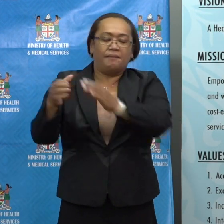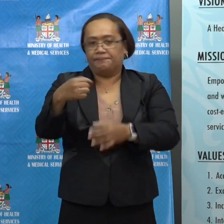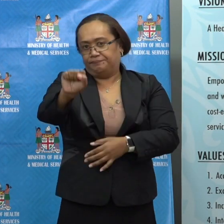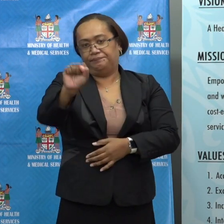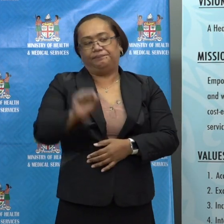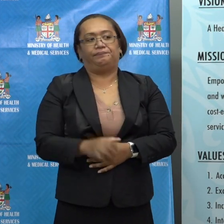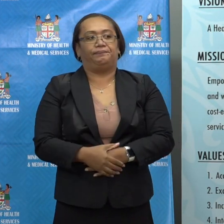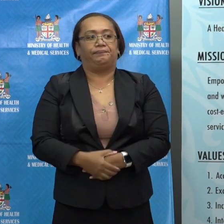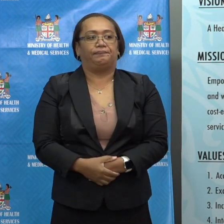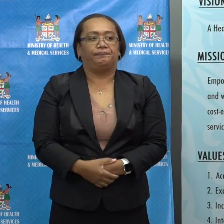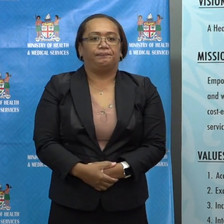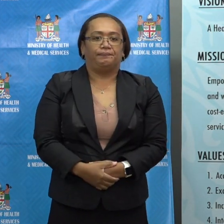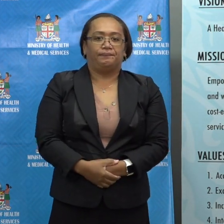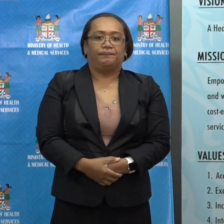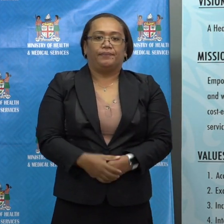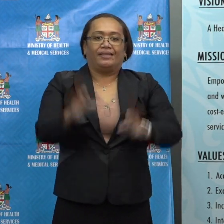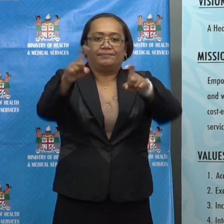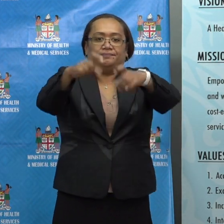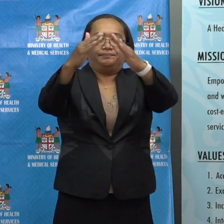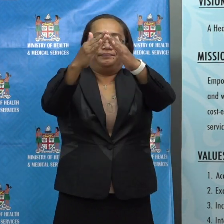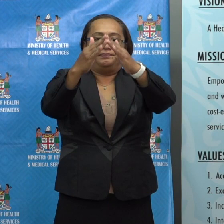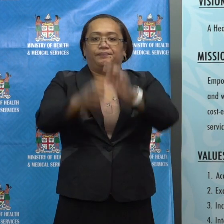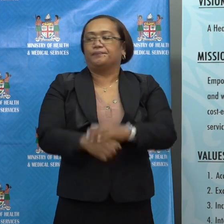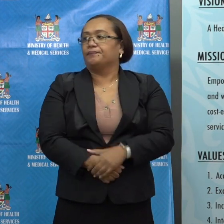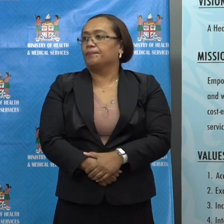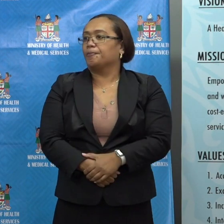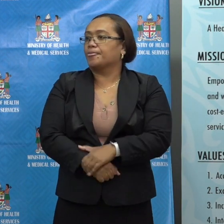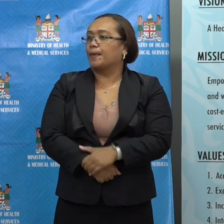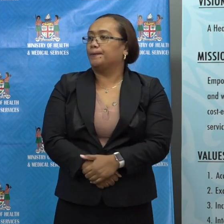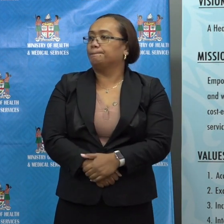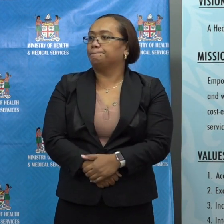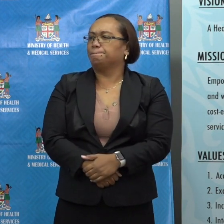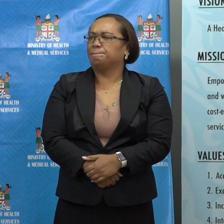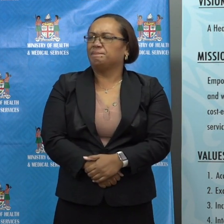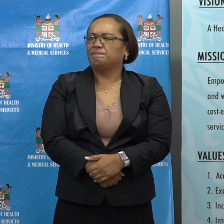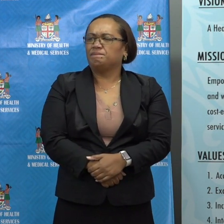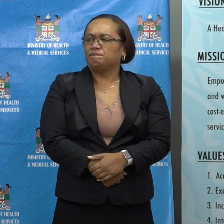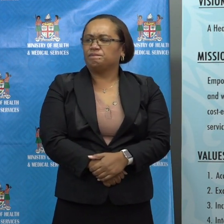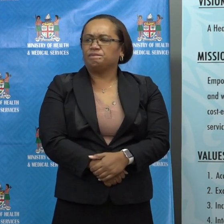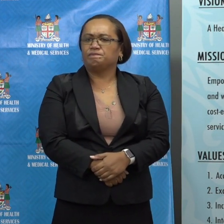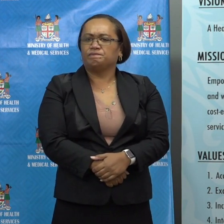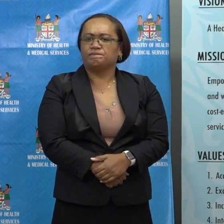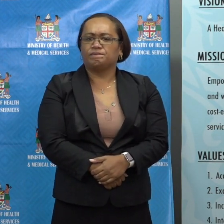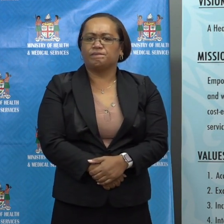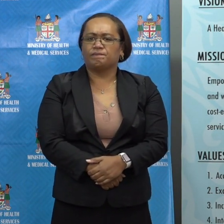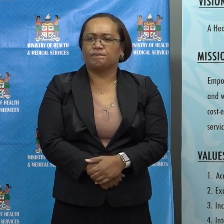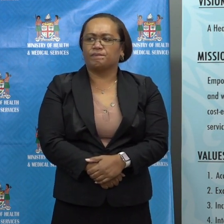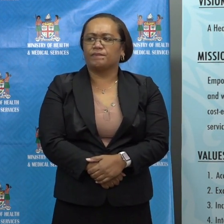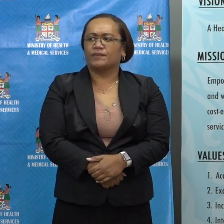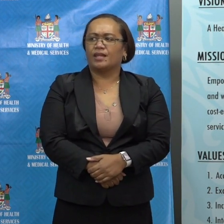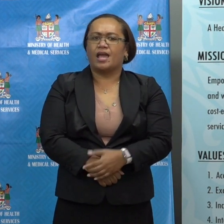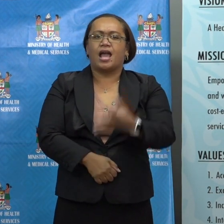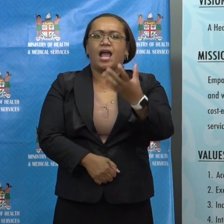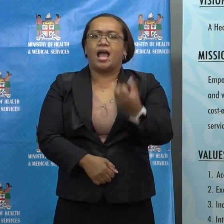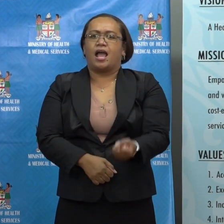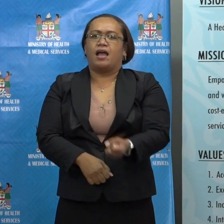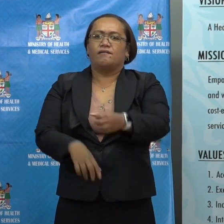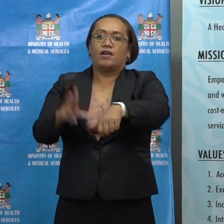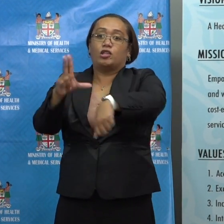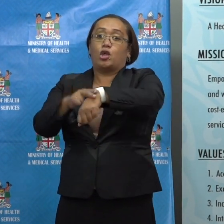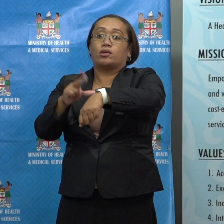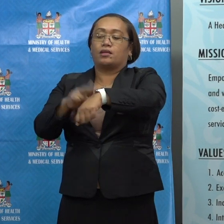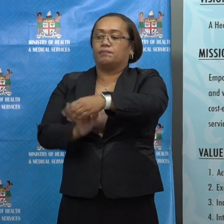Thank you very much, Dr. Lisha. We'll now give the mic to Dr. Kim to just address the media